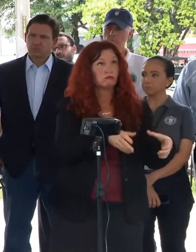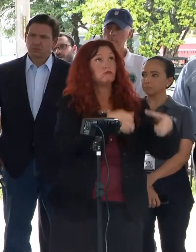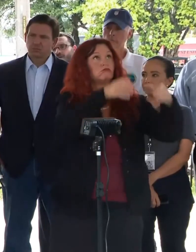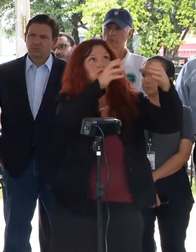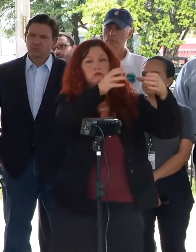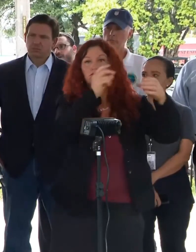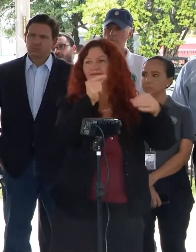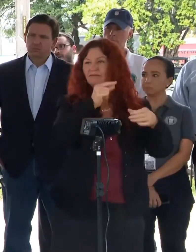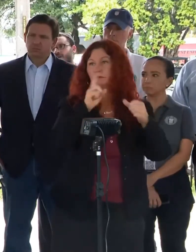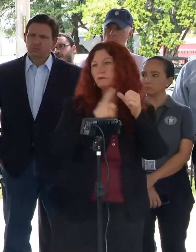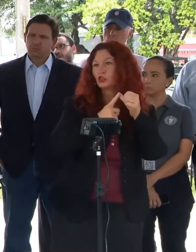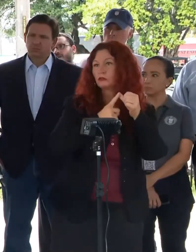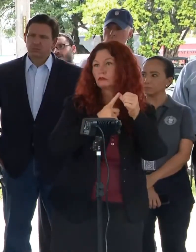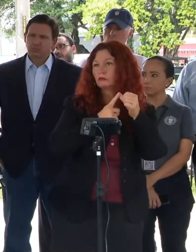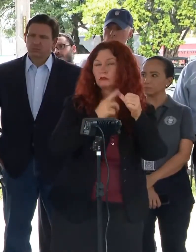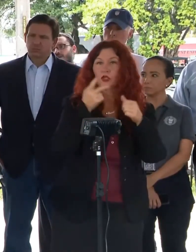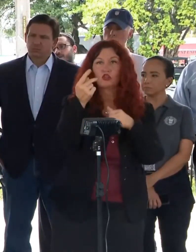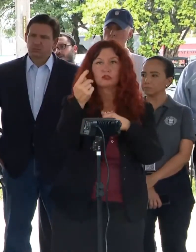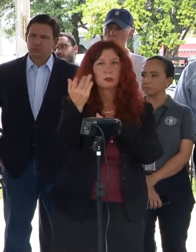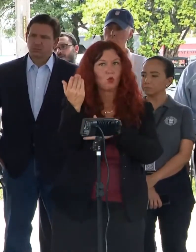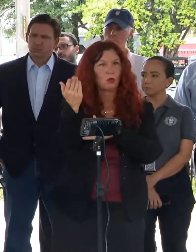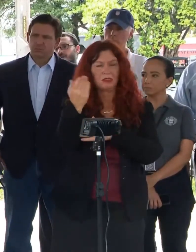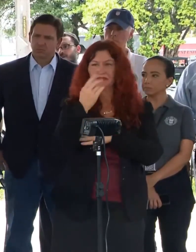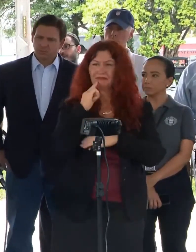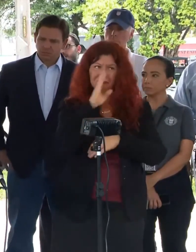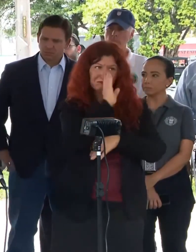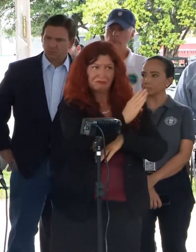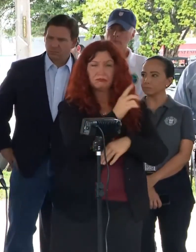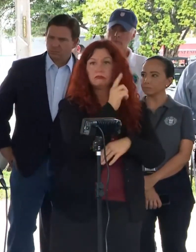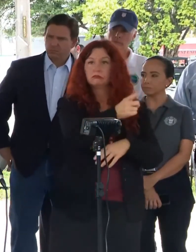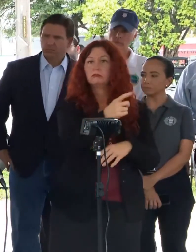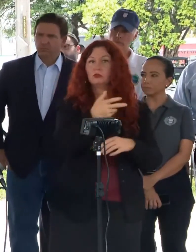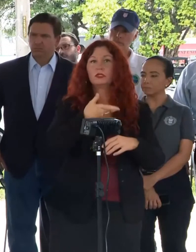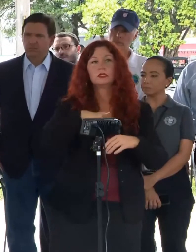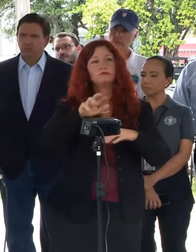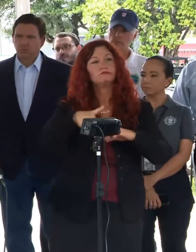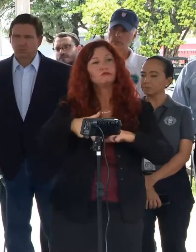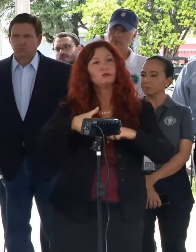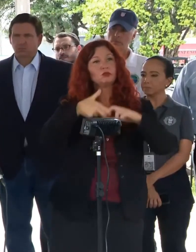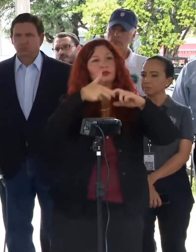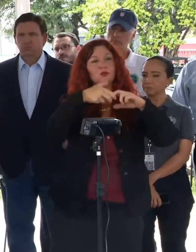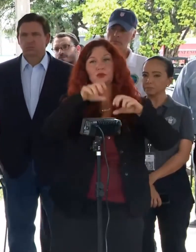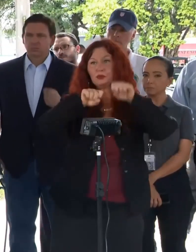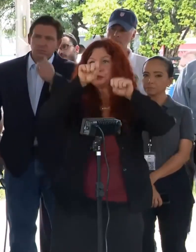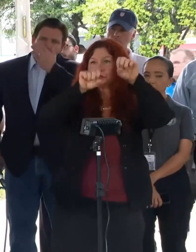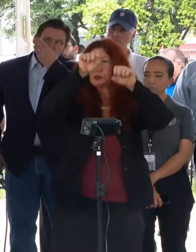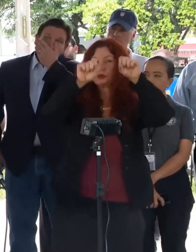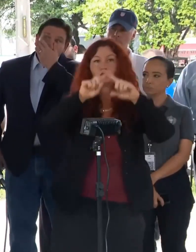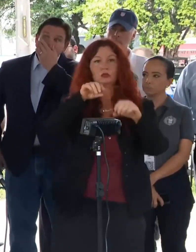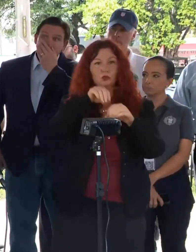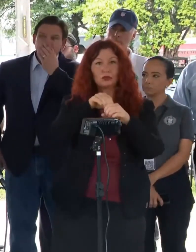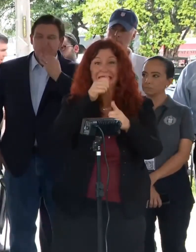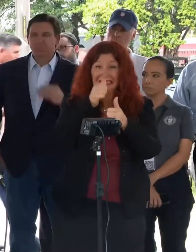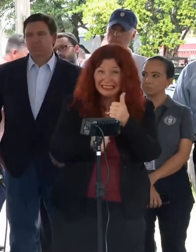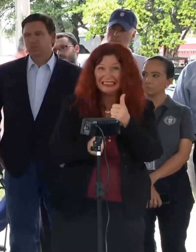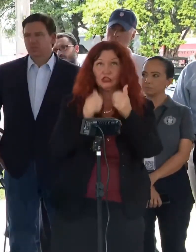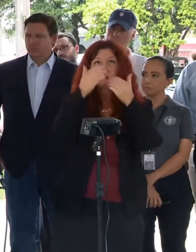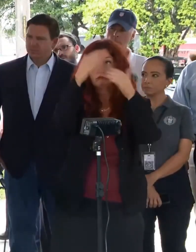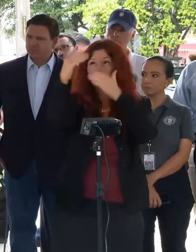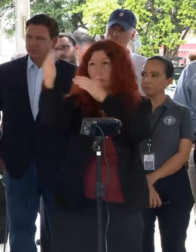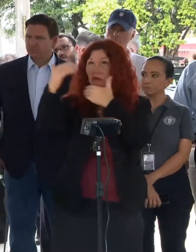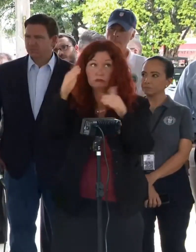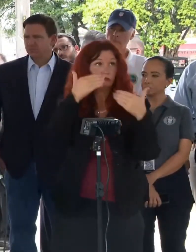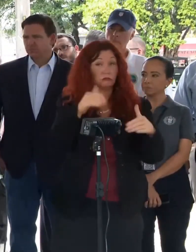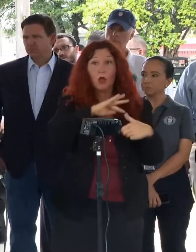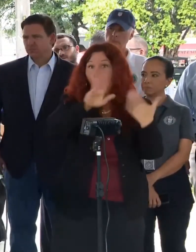regards from balconies, wherever we found individuals. We searched each unit. So every unit that we're able to gain access, if not through the primary, which is the first